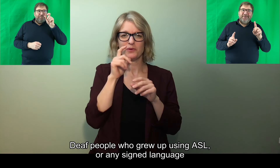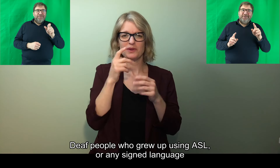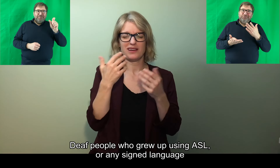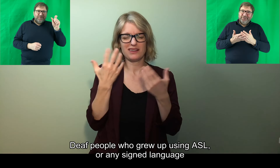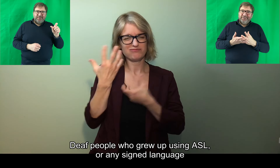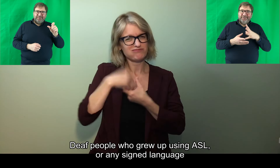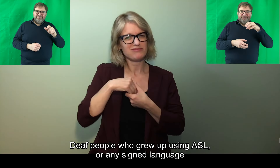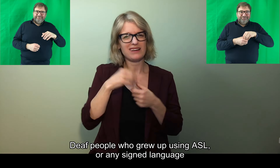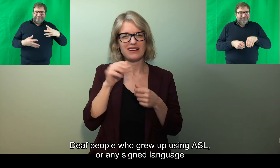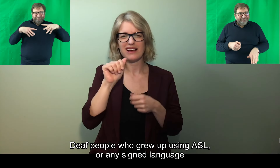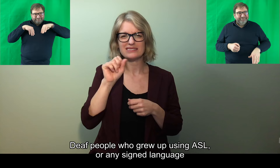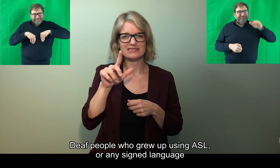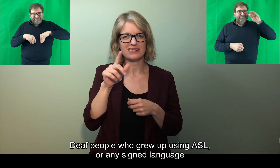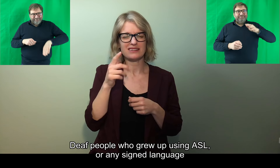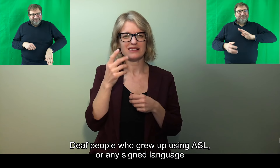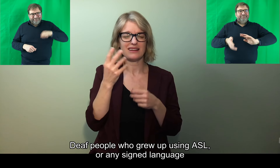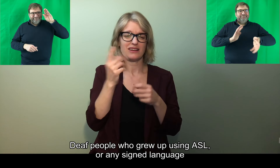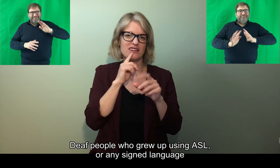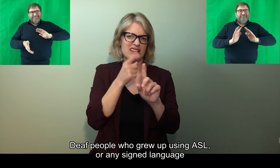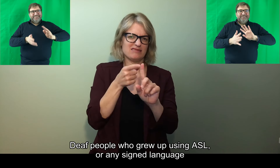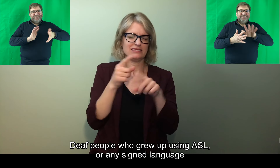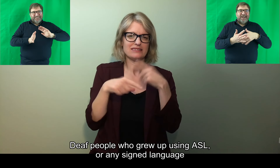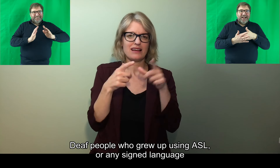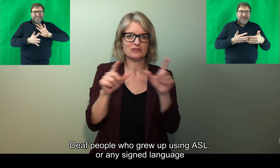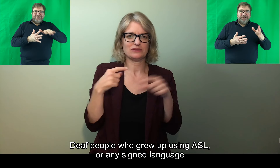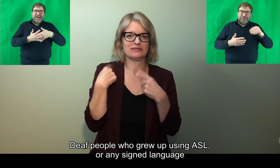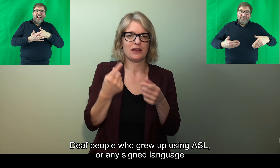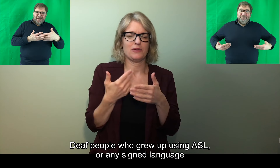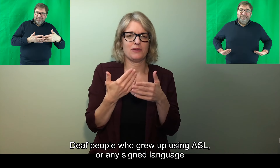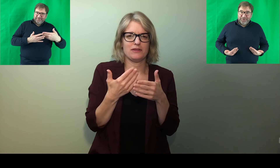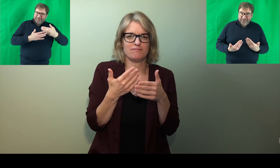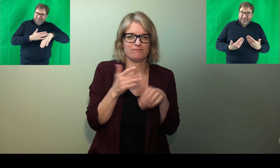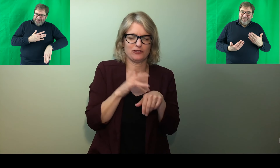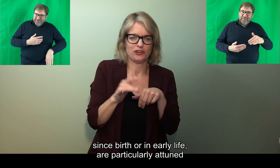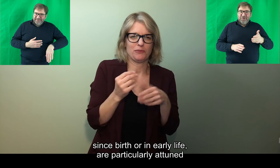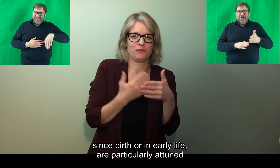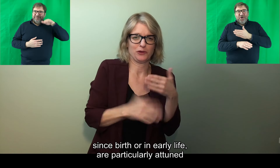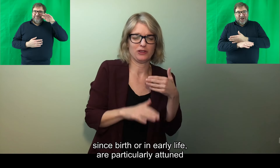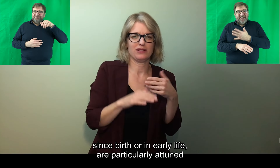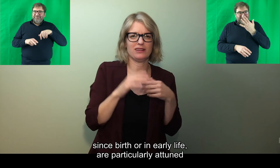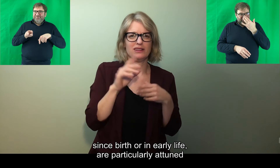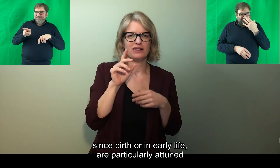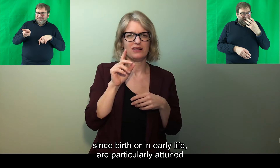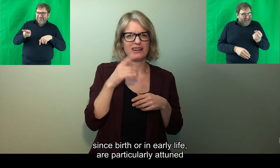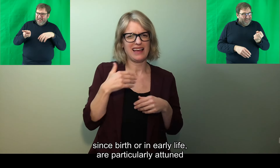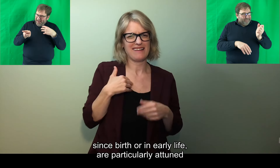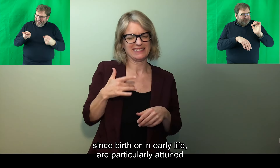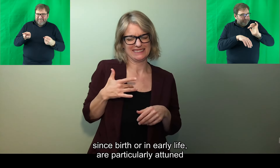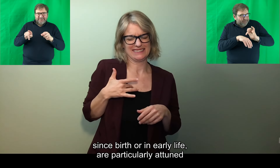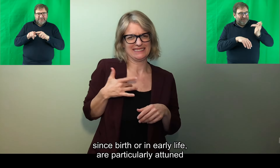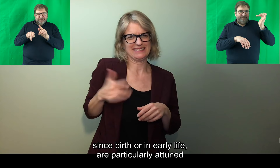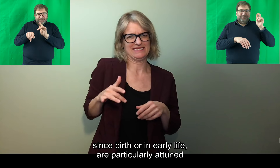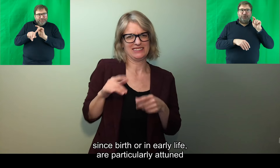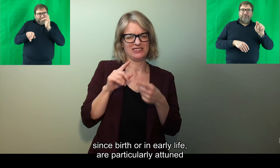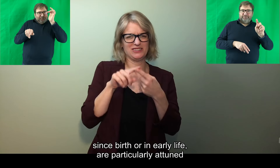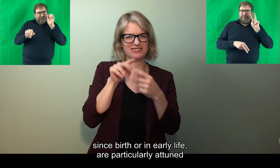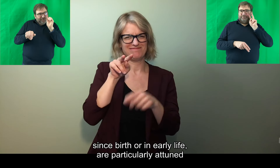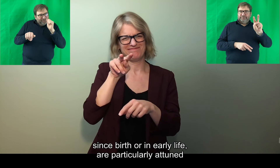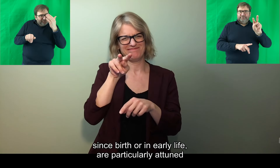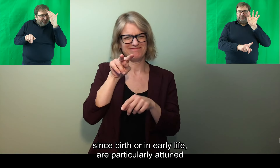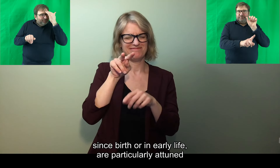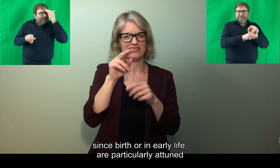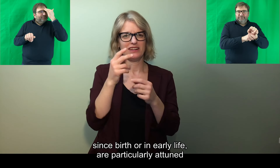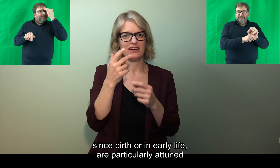Deaf people who grew up using ASL or any sign language since birth or in early life are